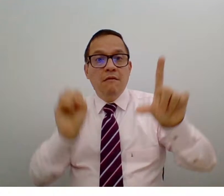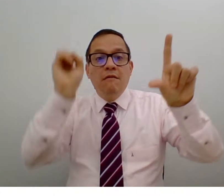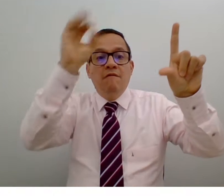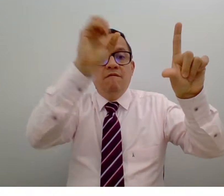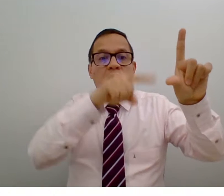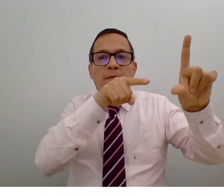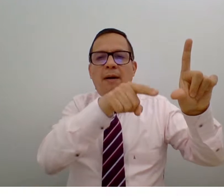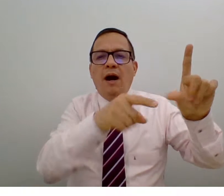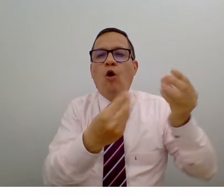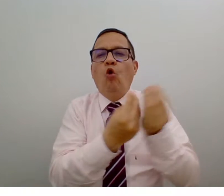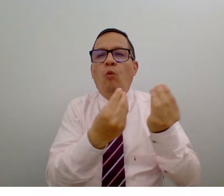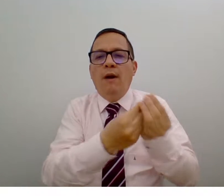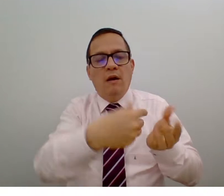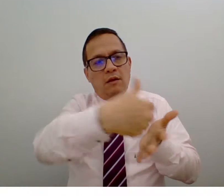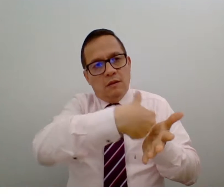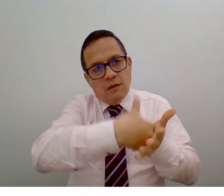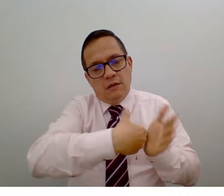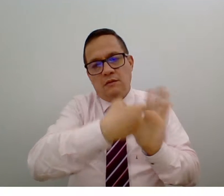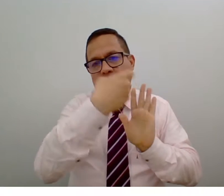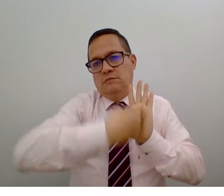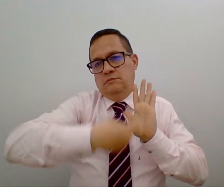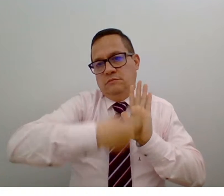your classmates and tutor.